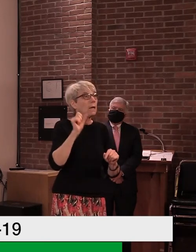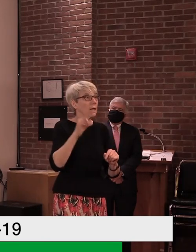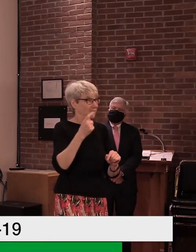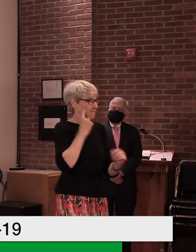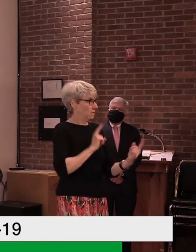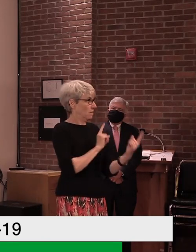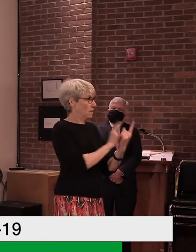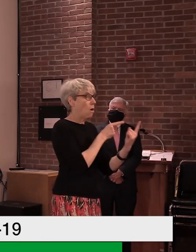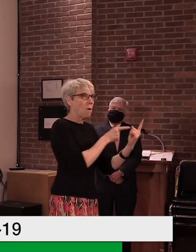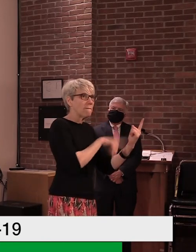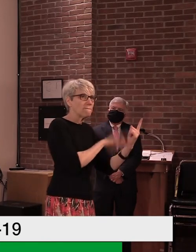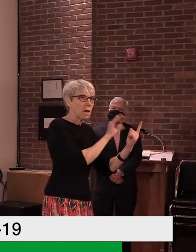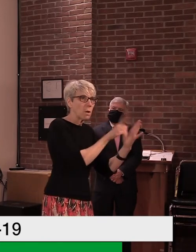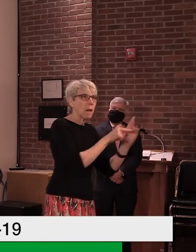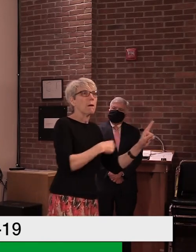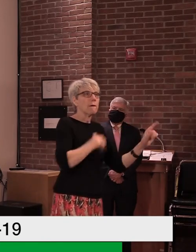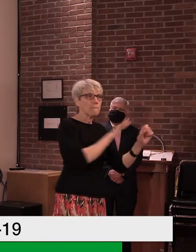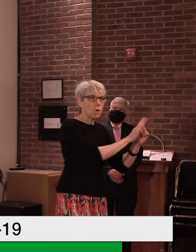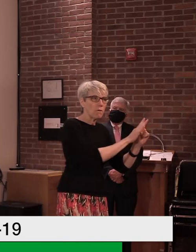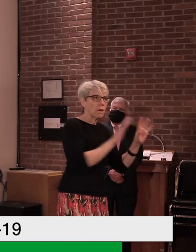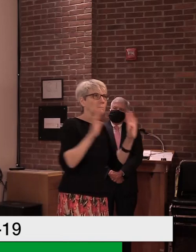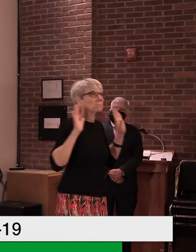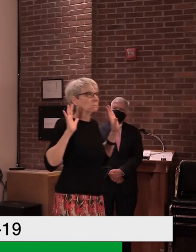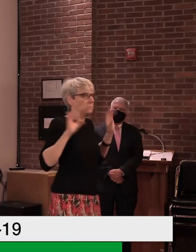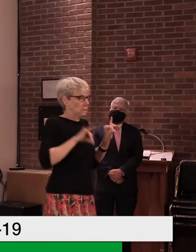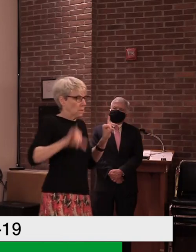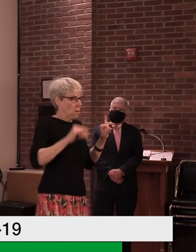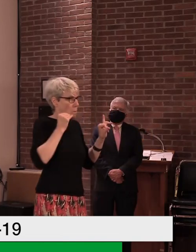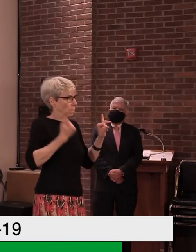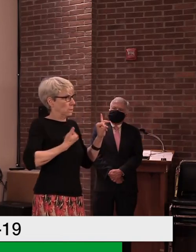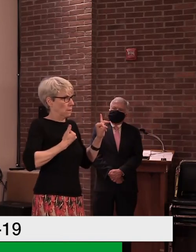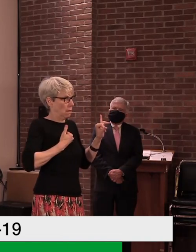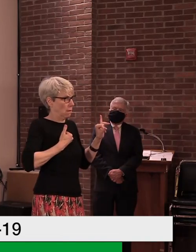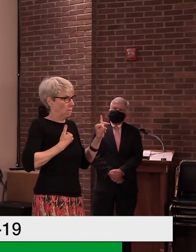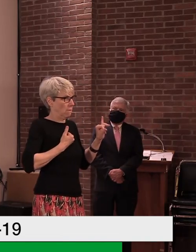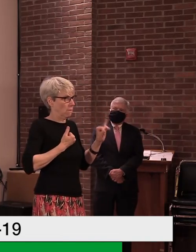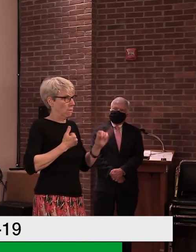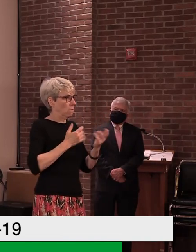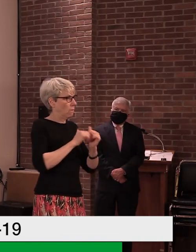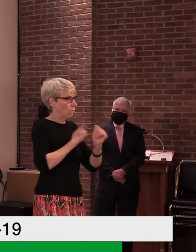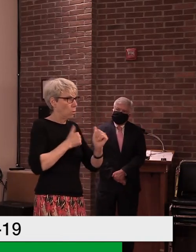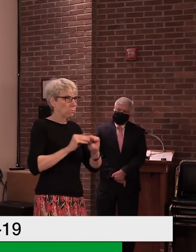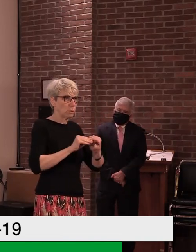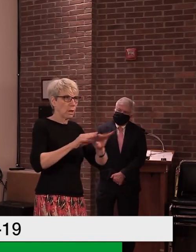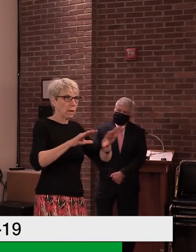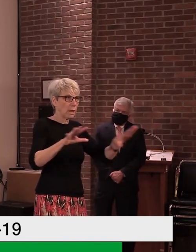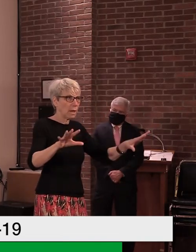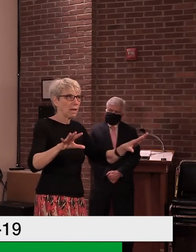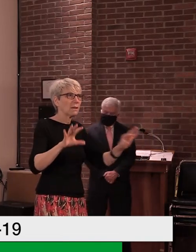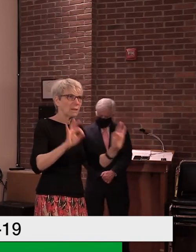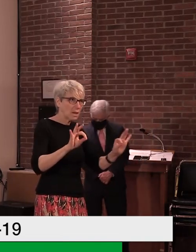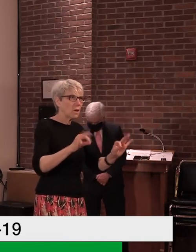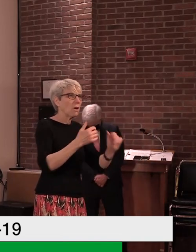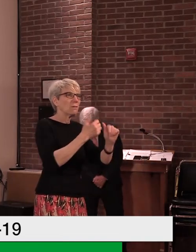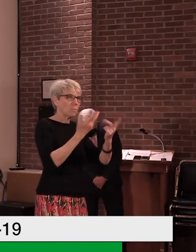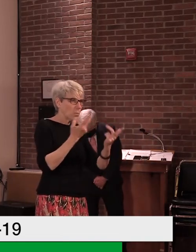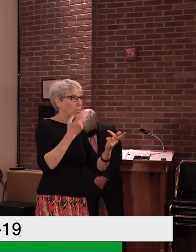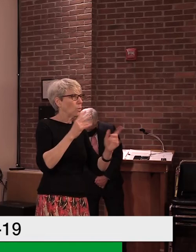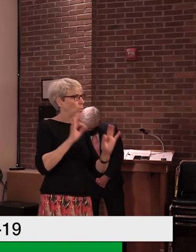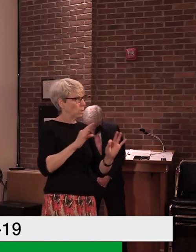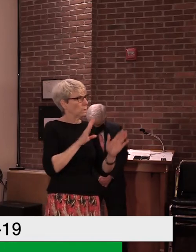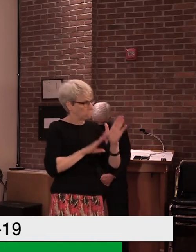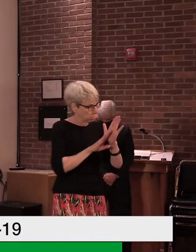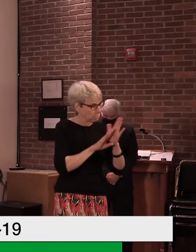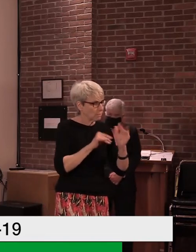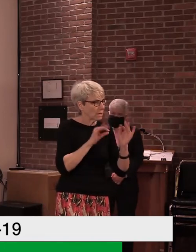we can avoid the resurgence of disease we're seeing in these other states. There's been evidence for some time that wearing